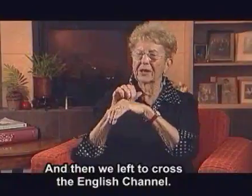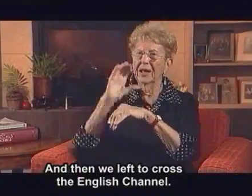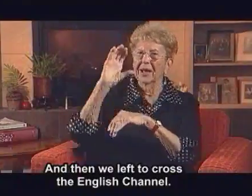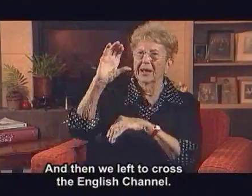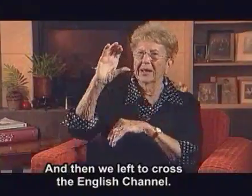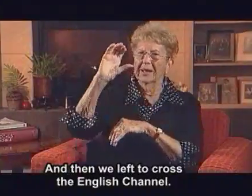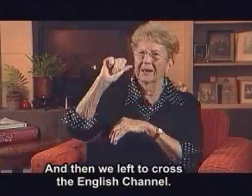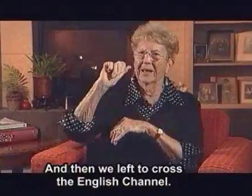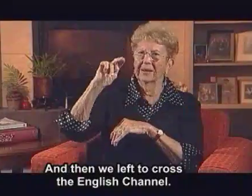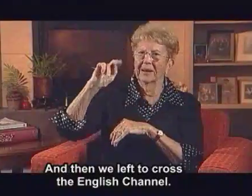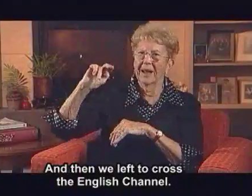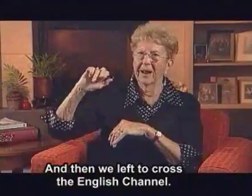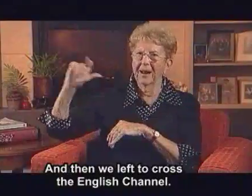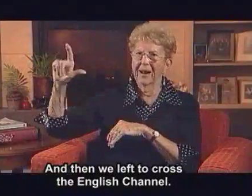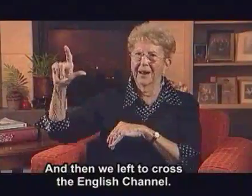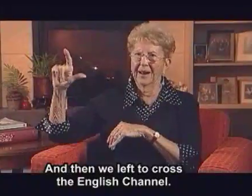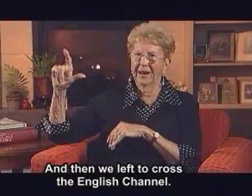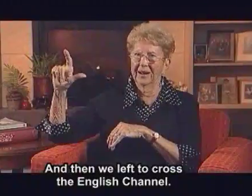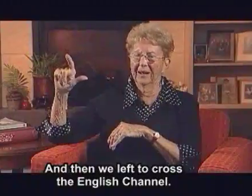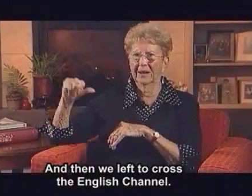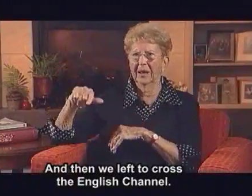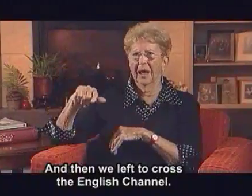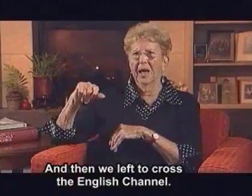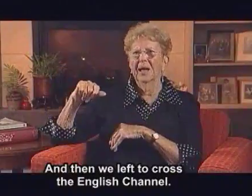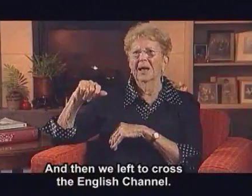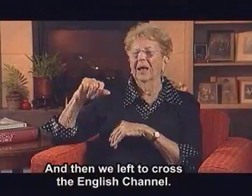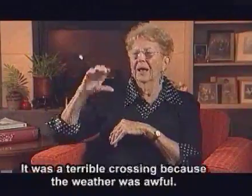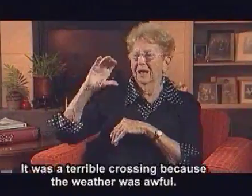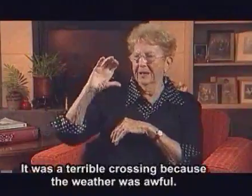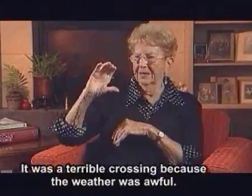And then we left to cross the English Channel.